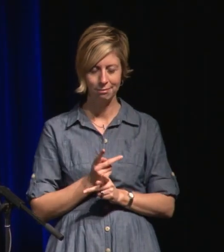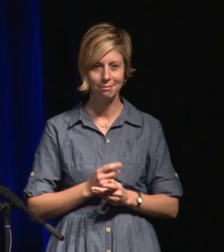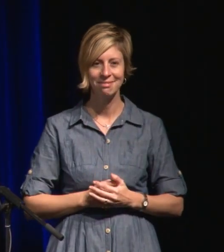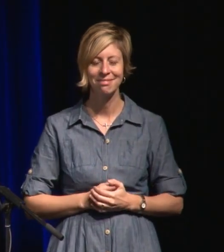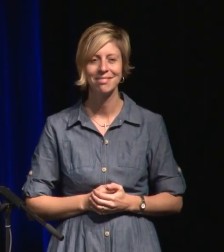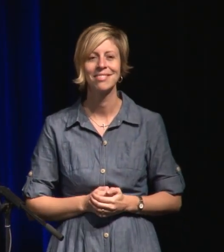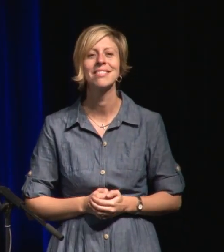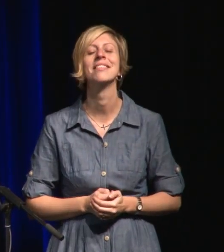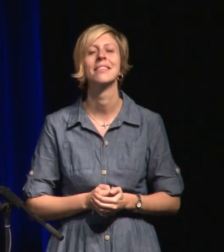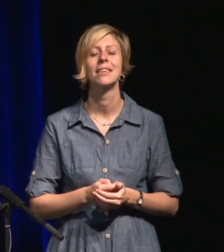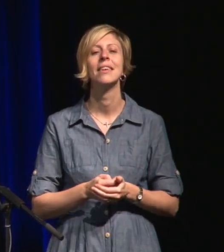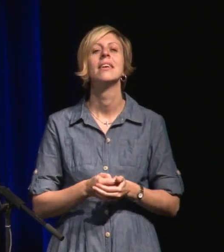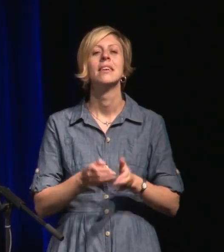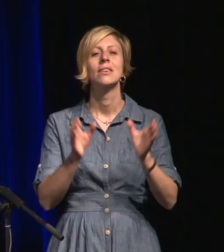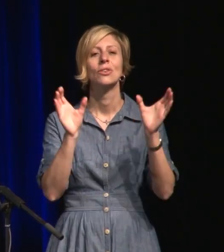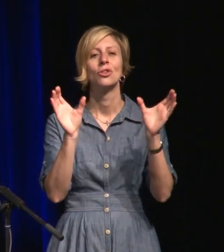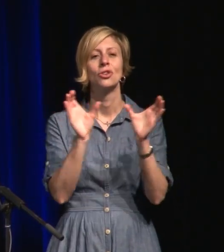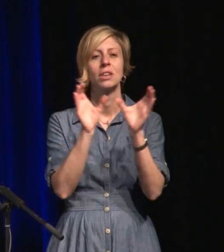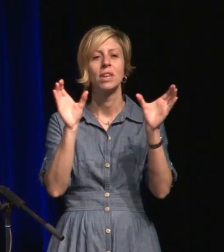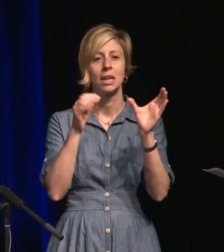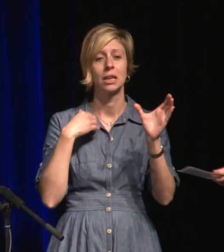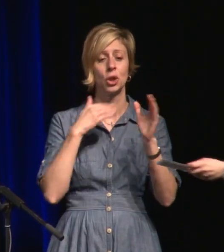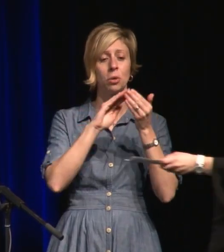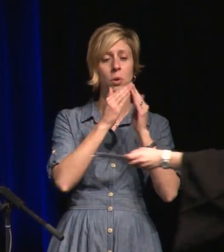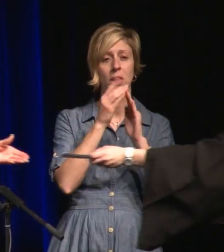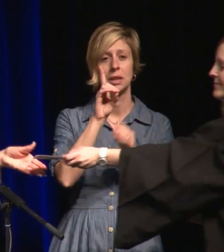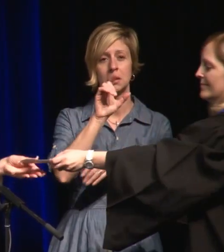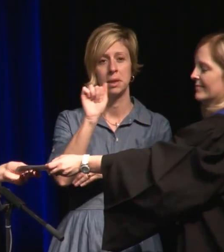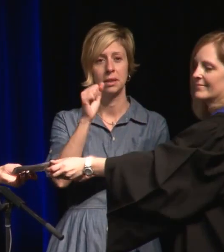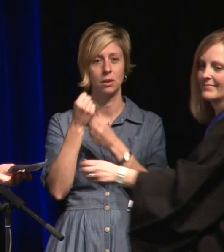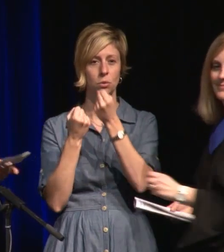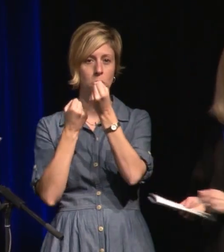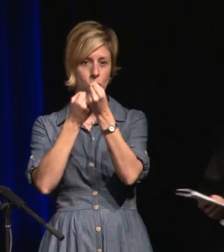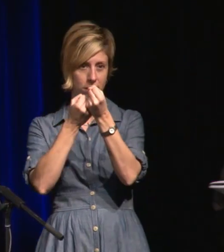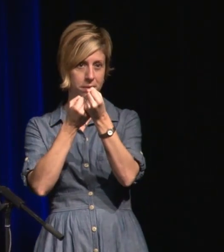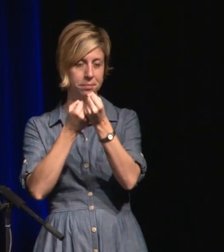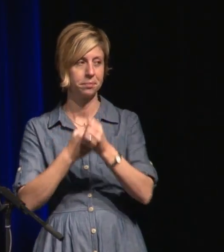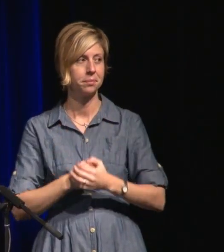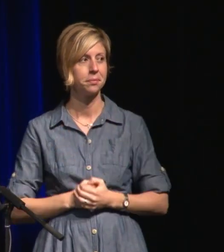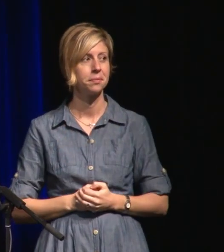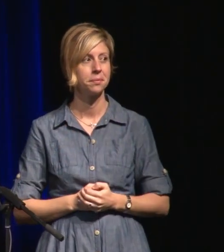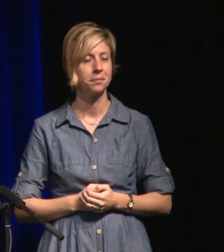For the Certificate in Community Disability Supports,